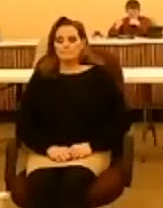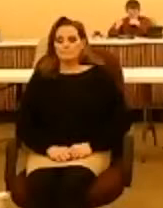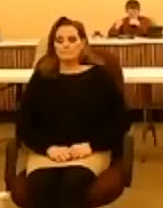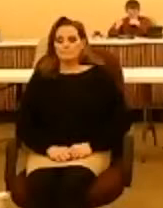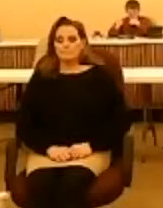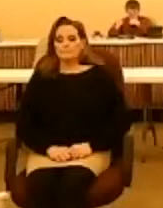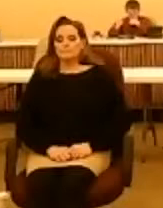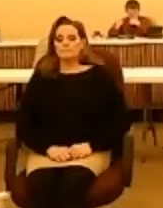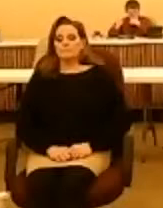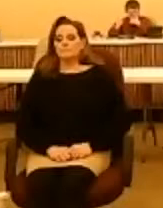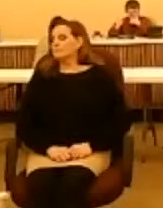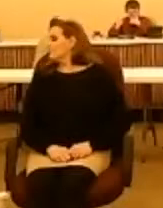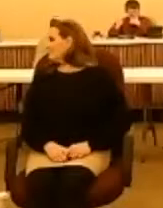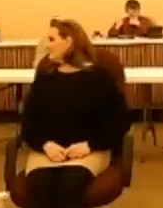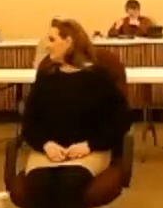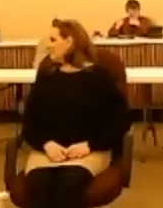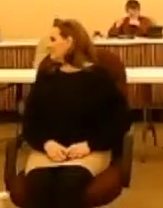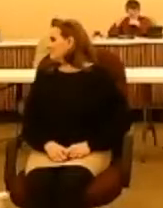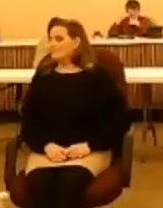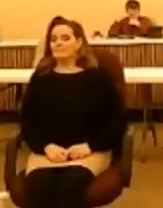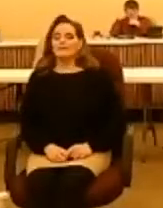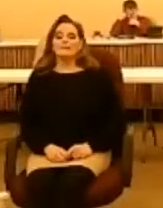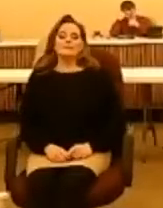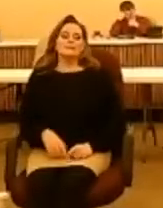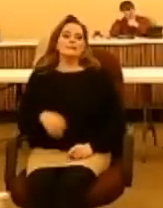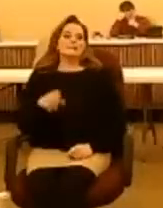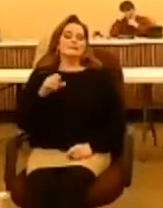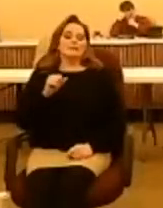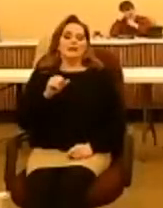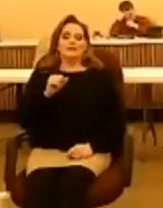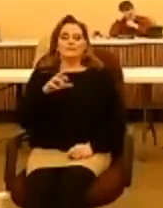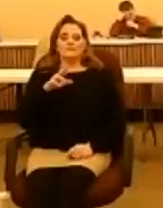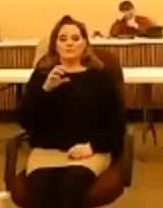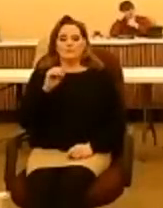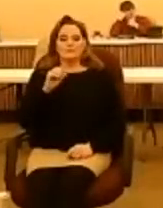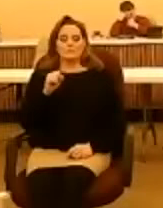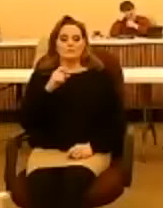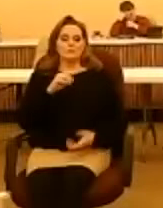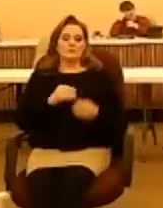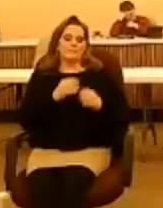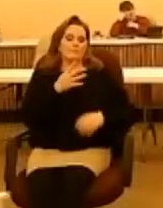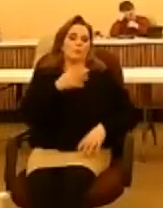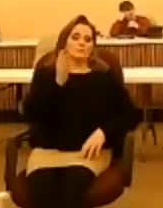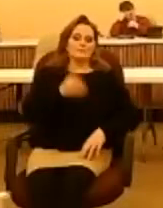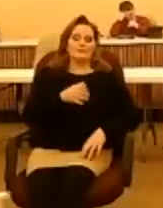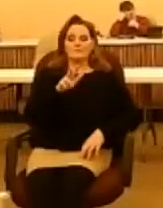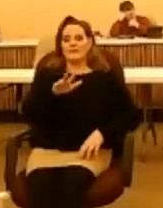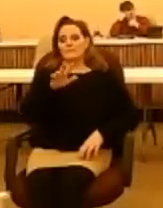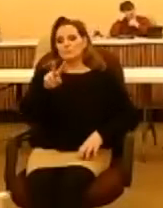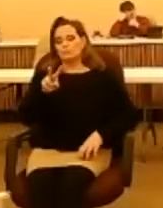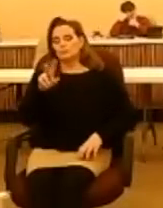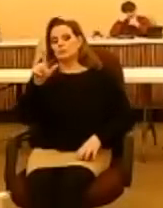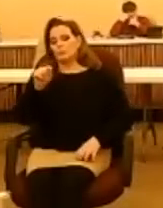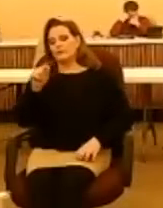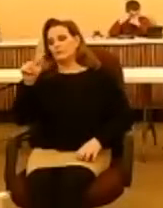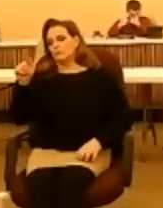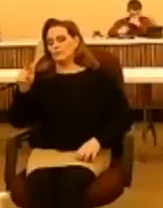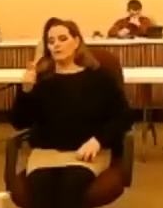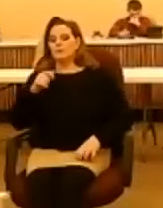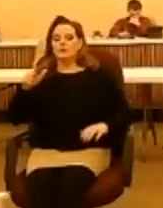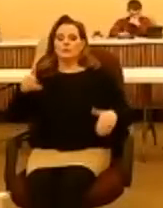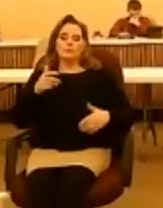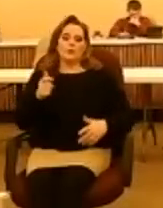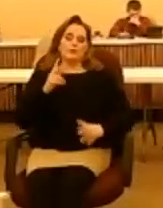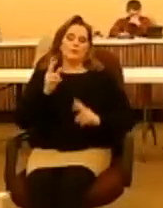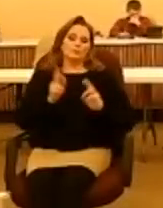Oh, golly, sorry. Supervisor Schultz and fellow board members, I have resolution number 4-52, 2021, to hire personnel